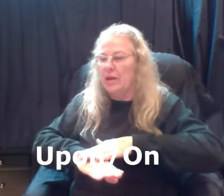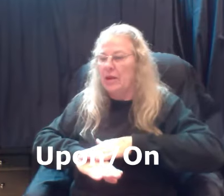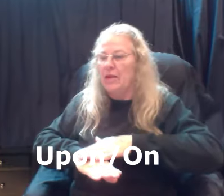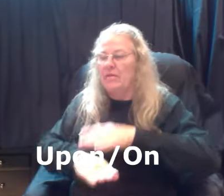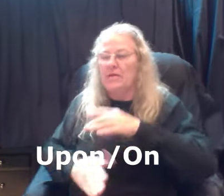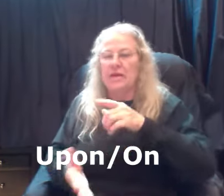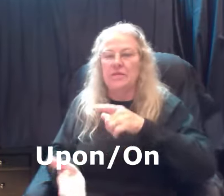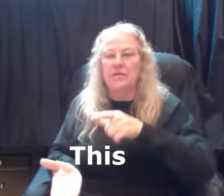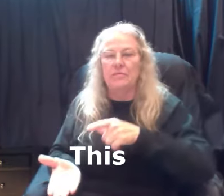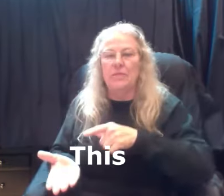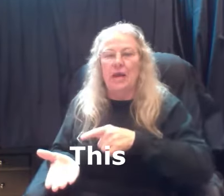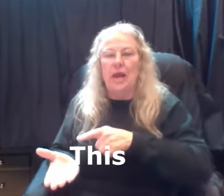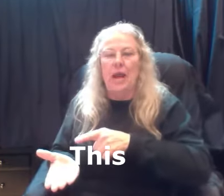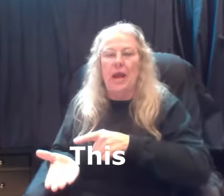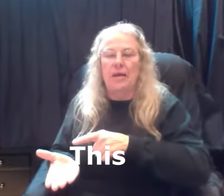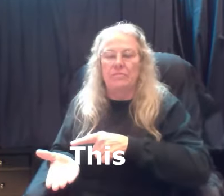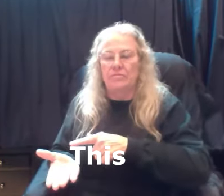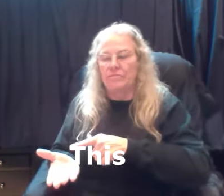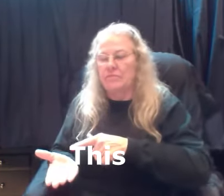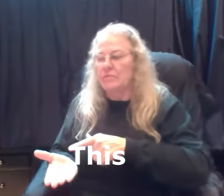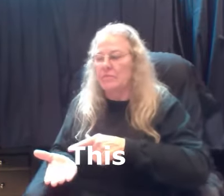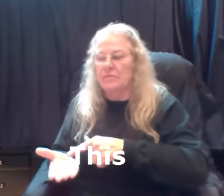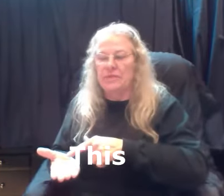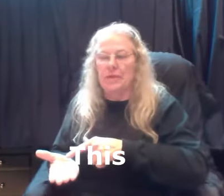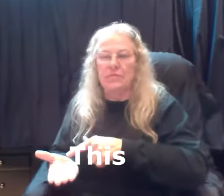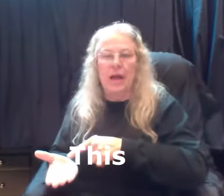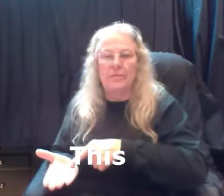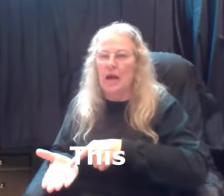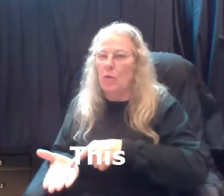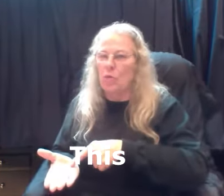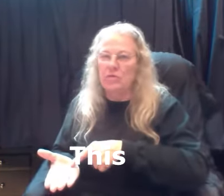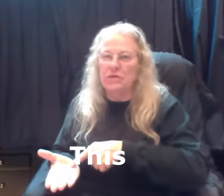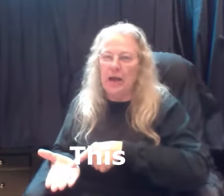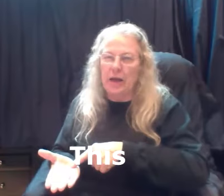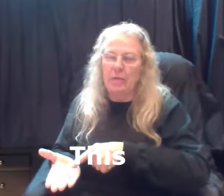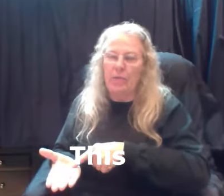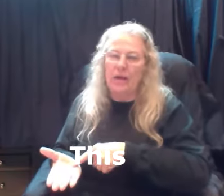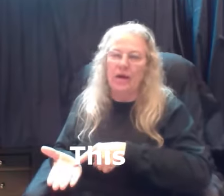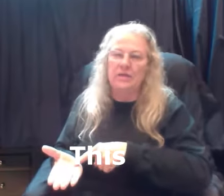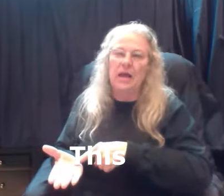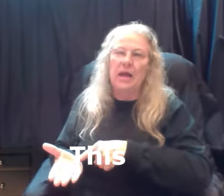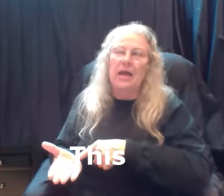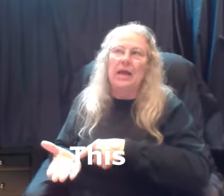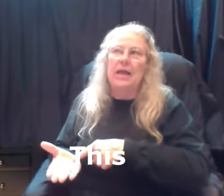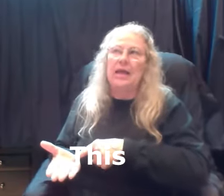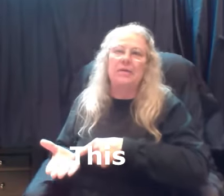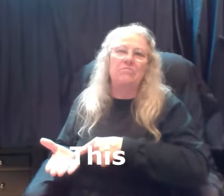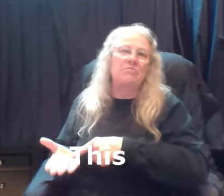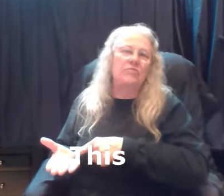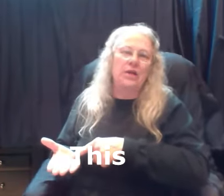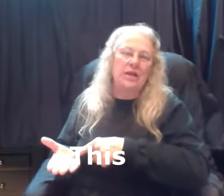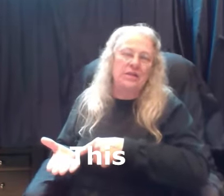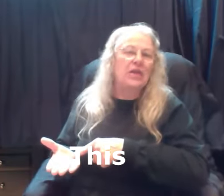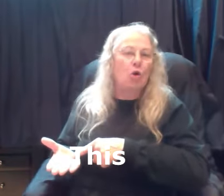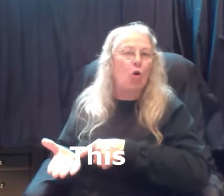This. And sometimes I won't sign it because it really is incorporated